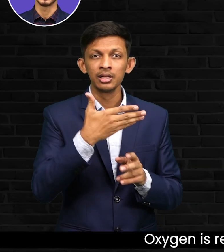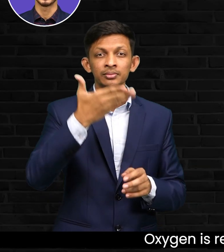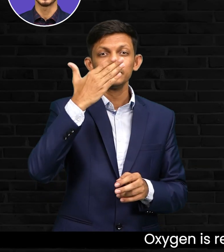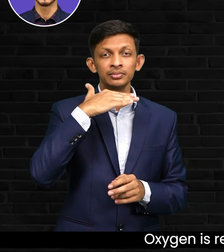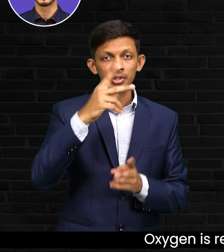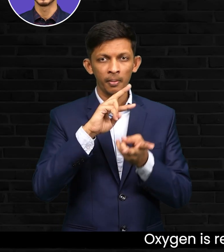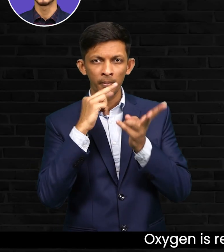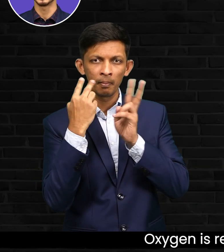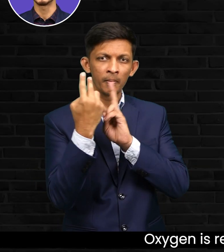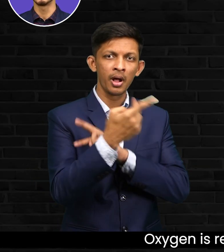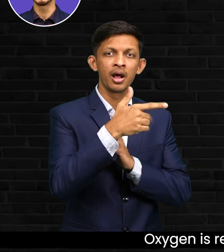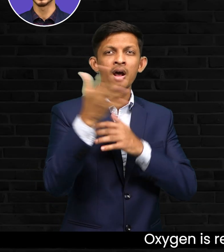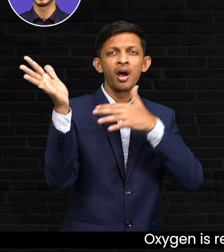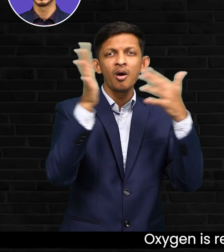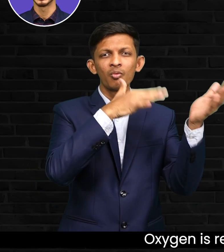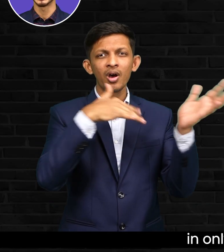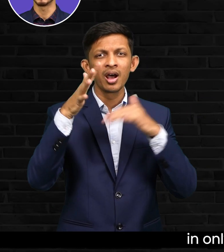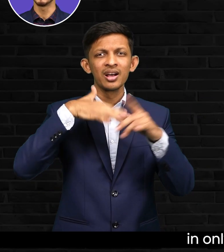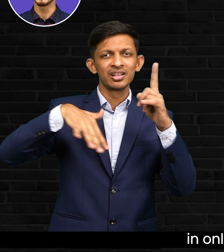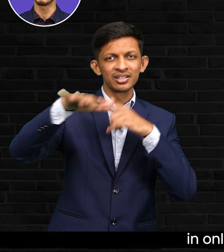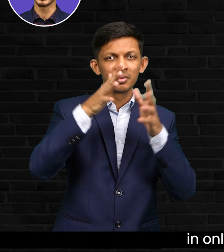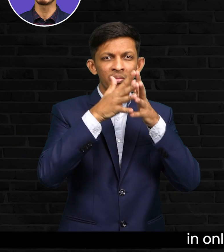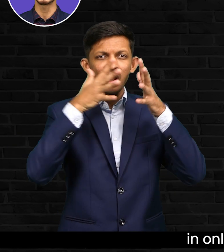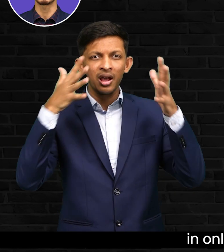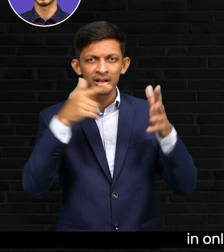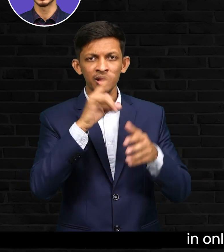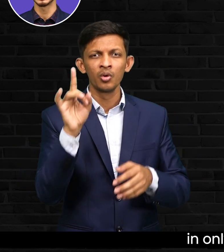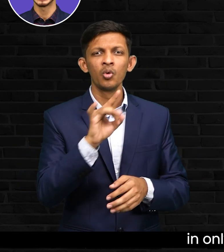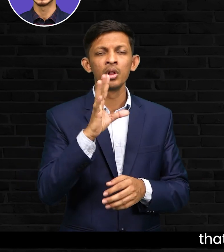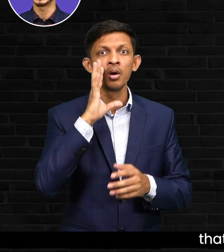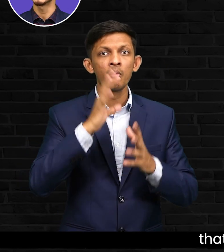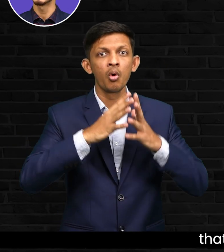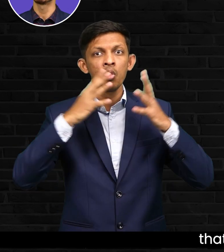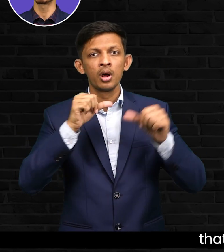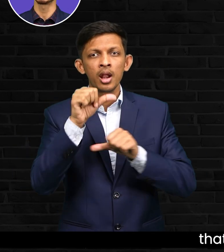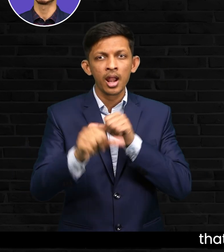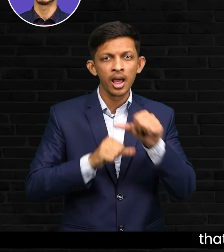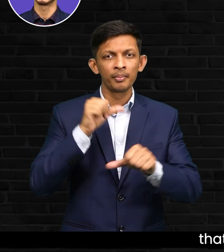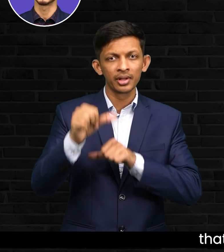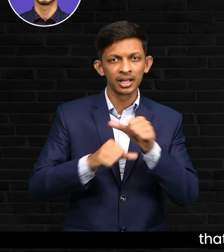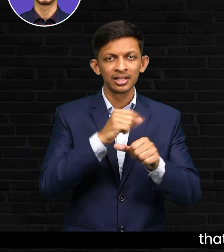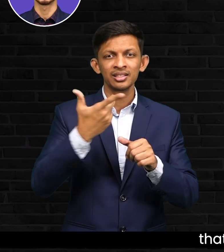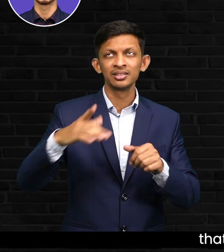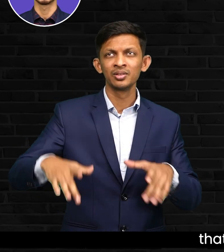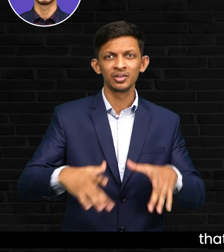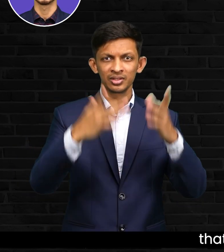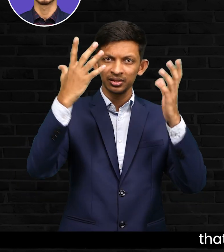Oxygen is returned to the atmosphere in only one major process, that is photosynthesis.